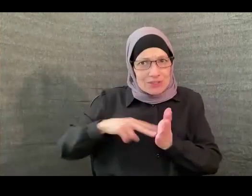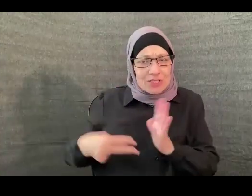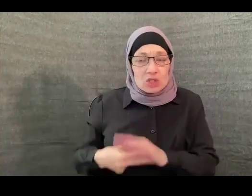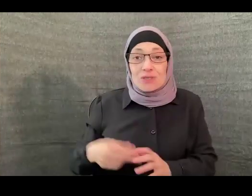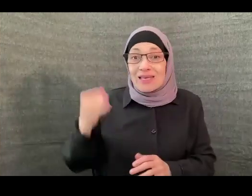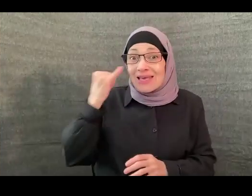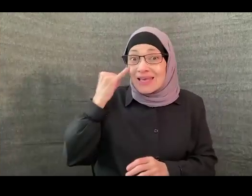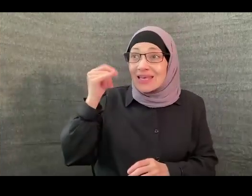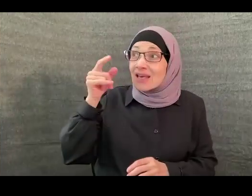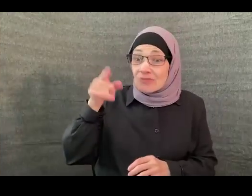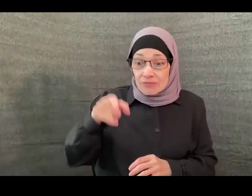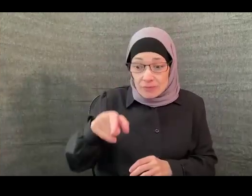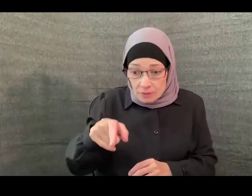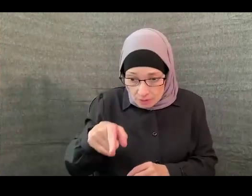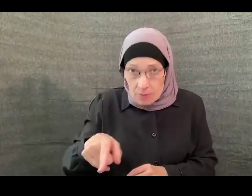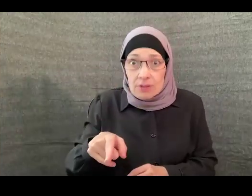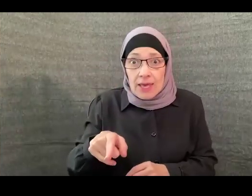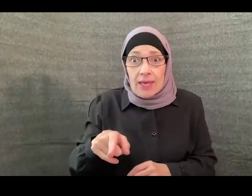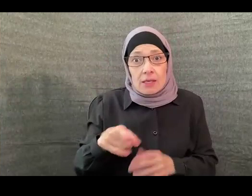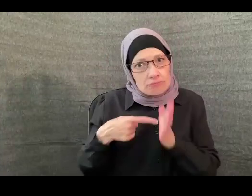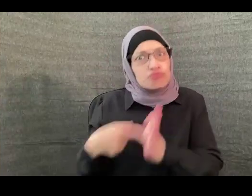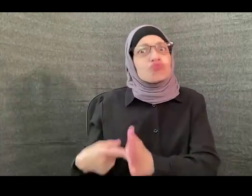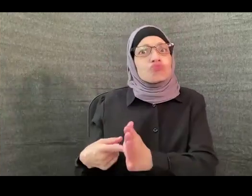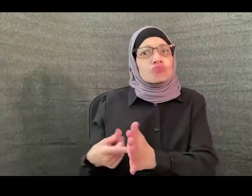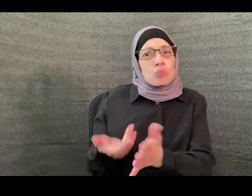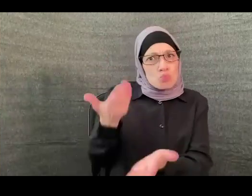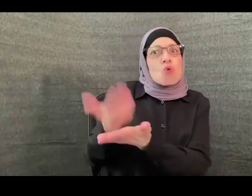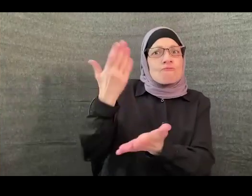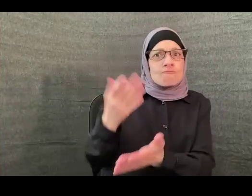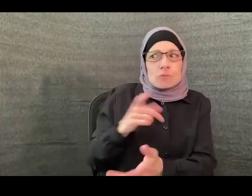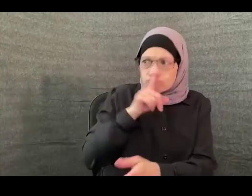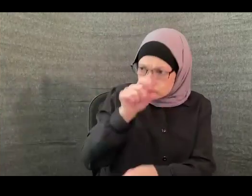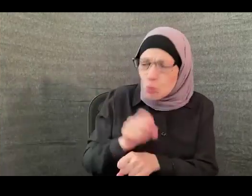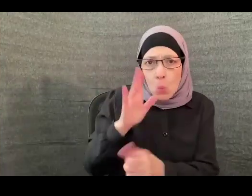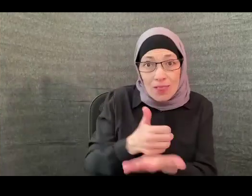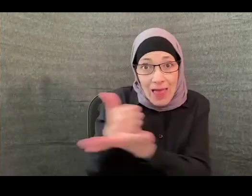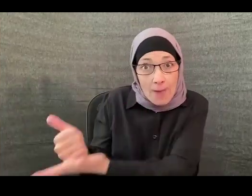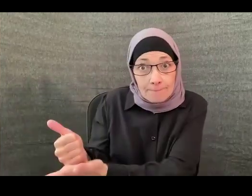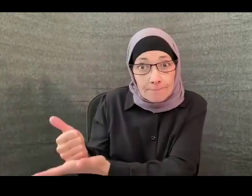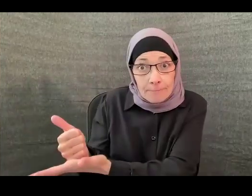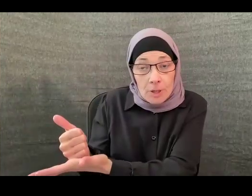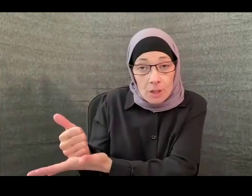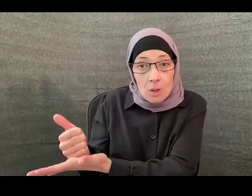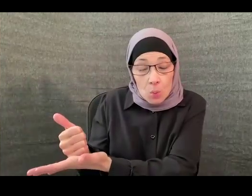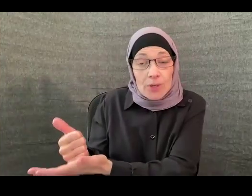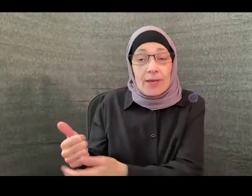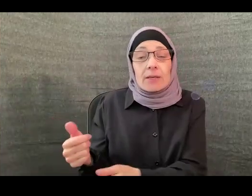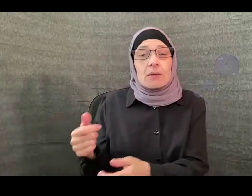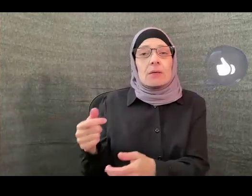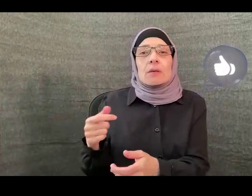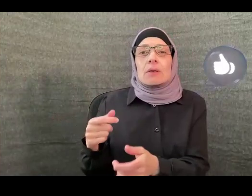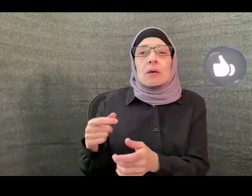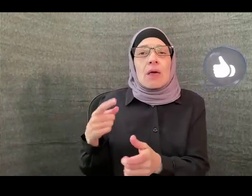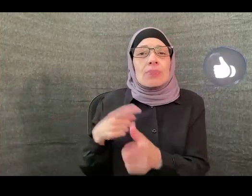pretend that they are really serious about helping them, the hypocrites will turn their back very